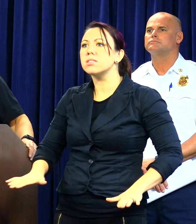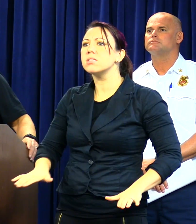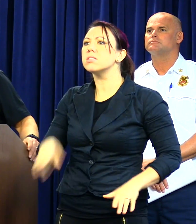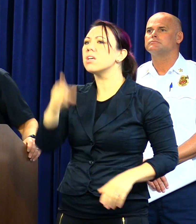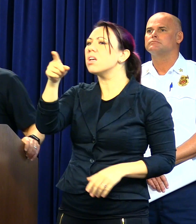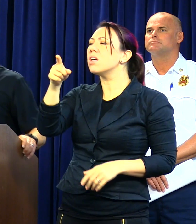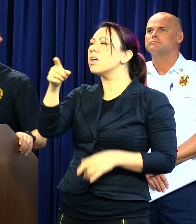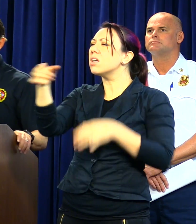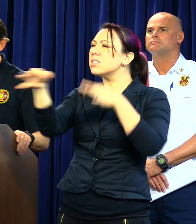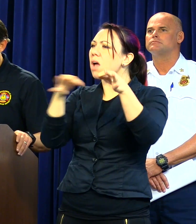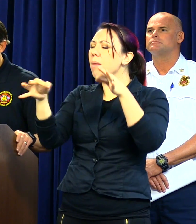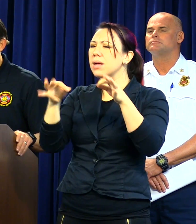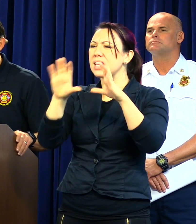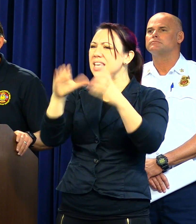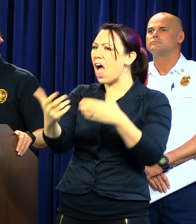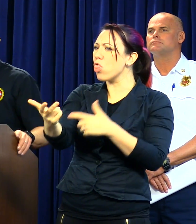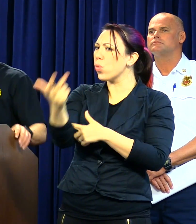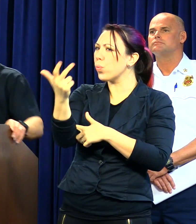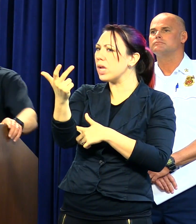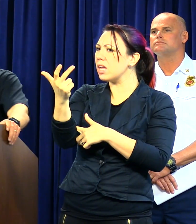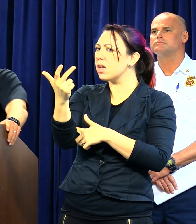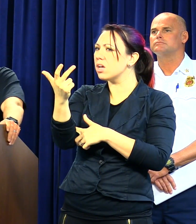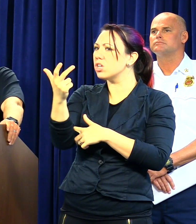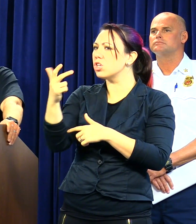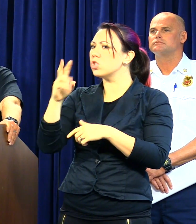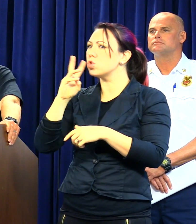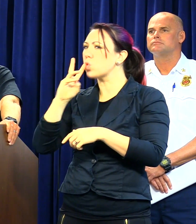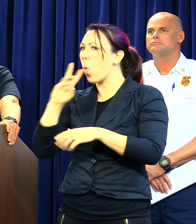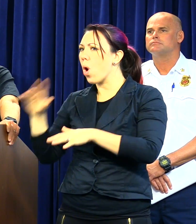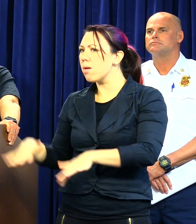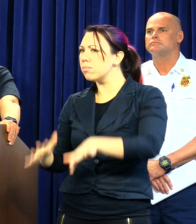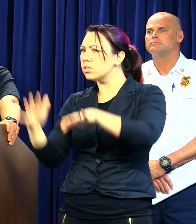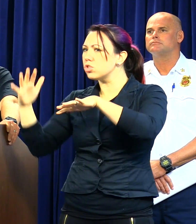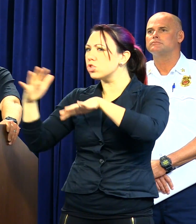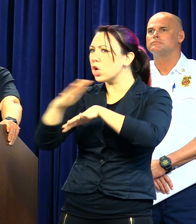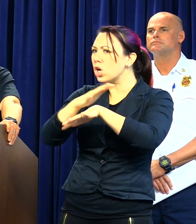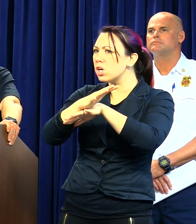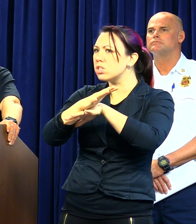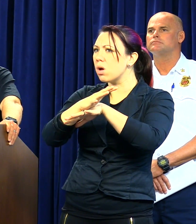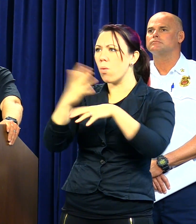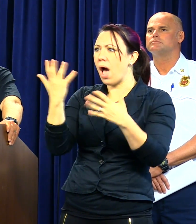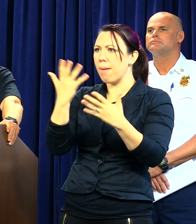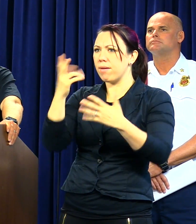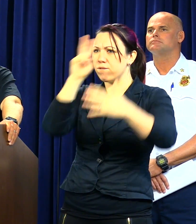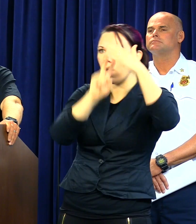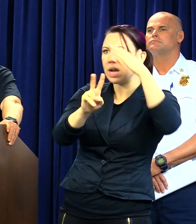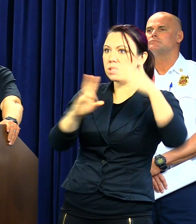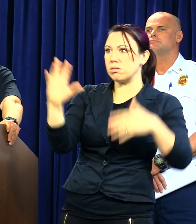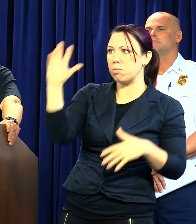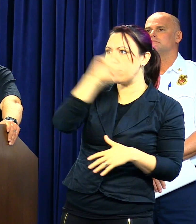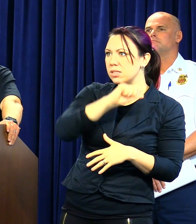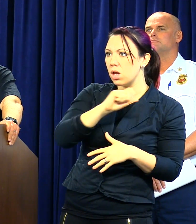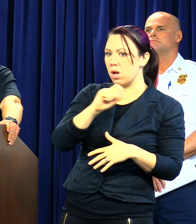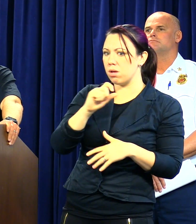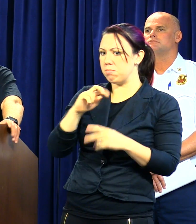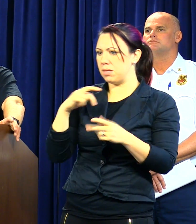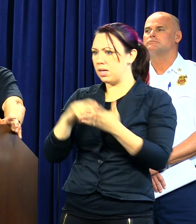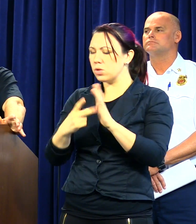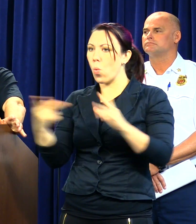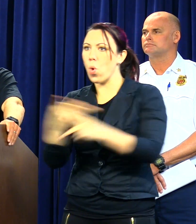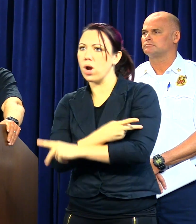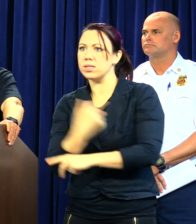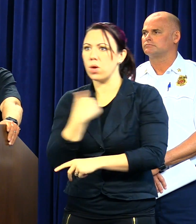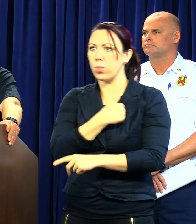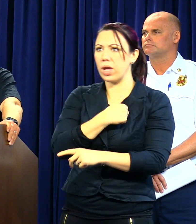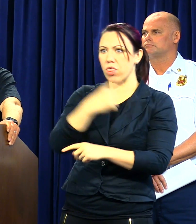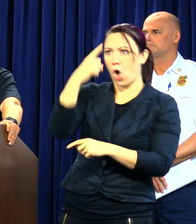describe it as a Cat 3 storm surge. Did the forecasters miss it? Is that more than what was projected? I can